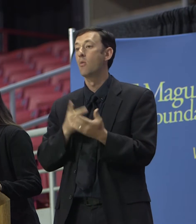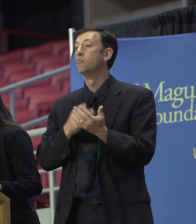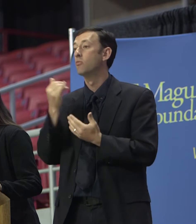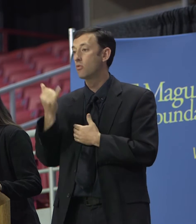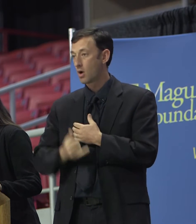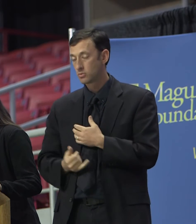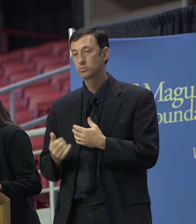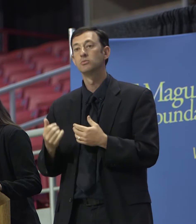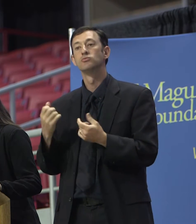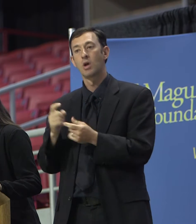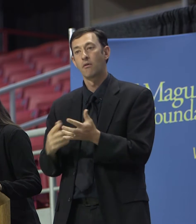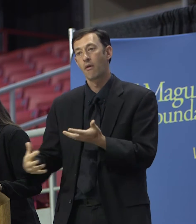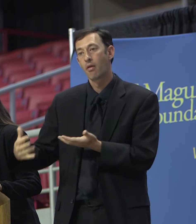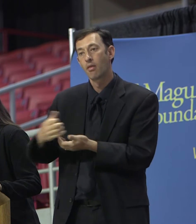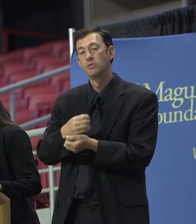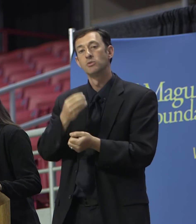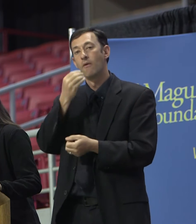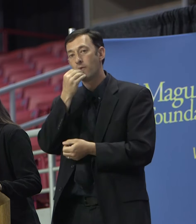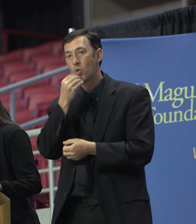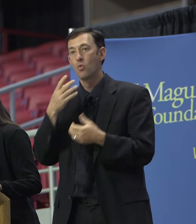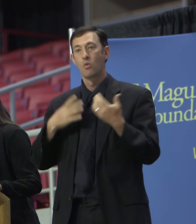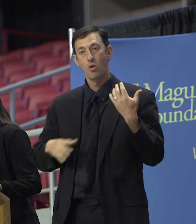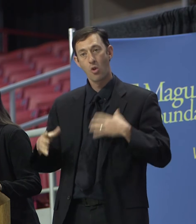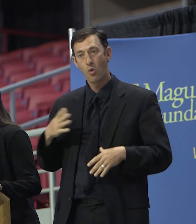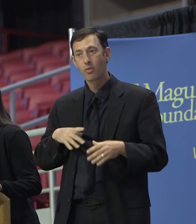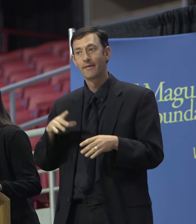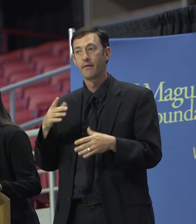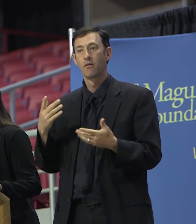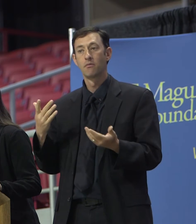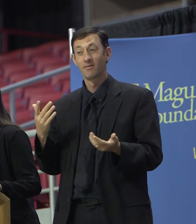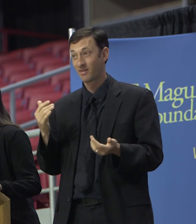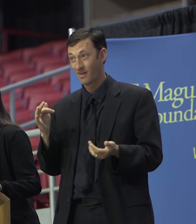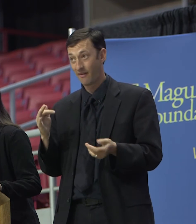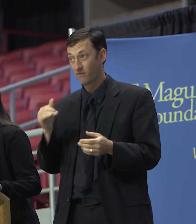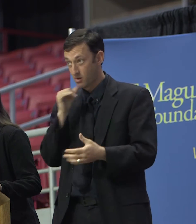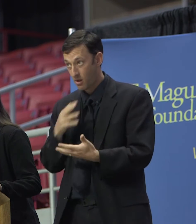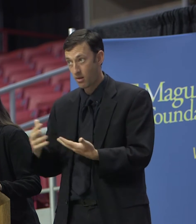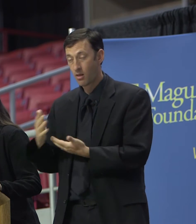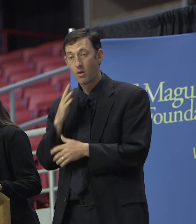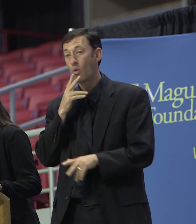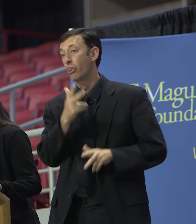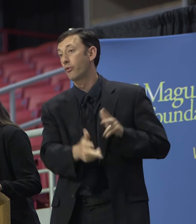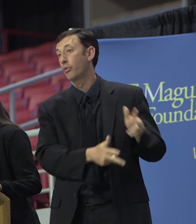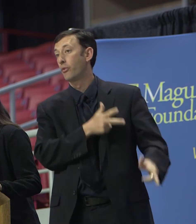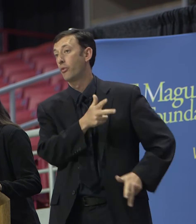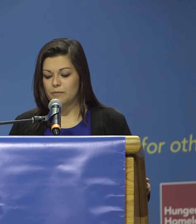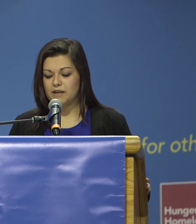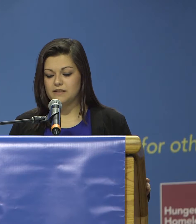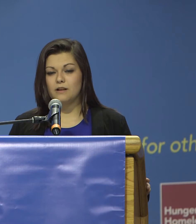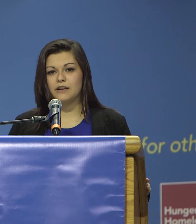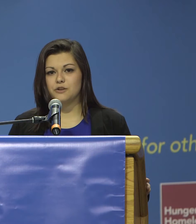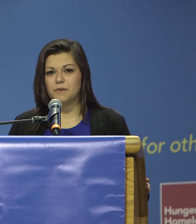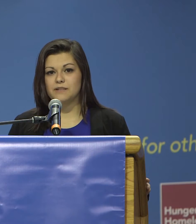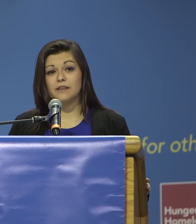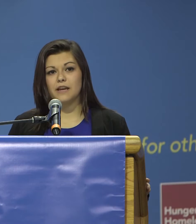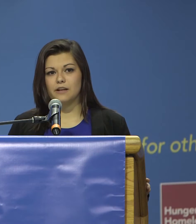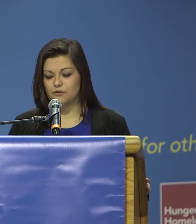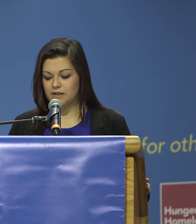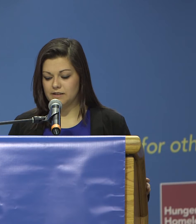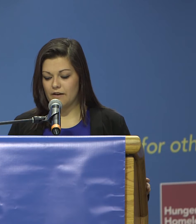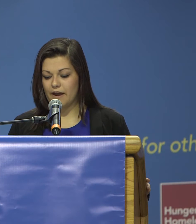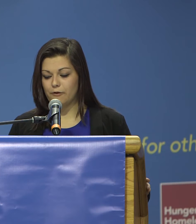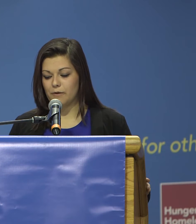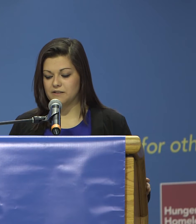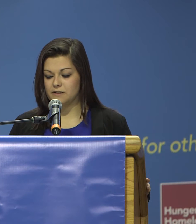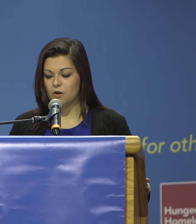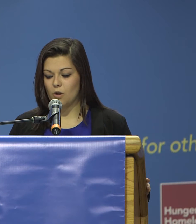to collect any extra food or clothing which students would have otherwise gotten rid of when they were leaving their dorms. We placed collection bins at the